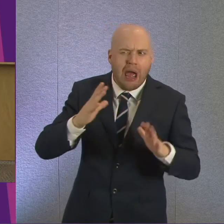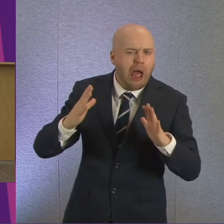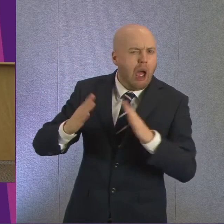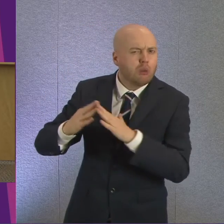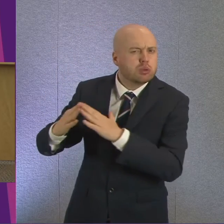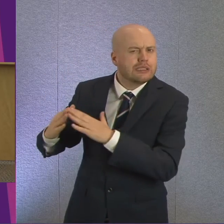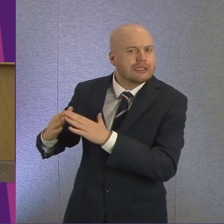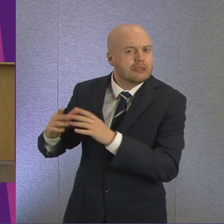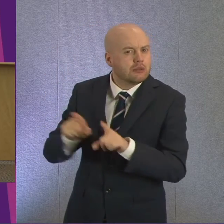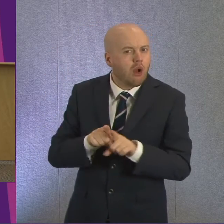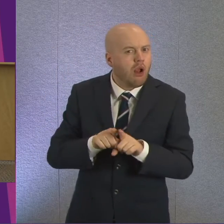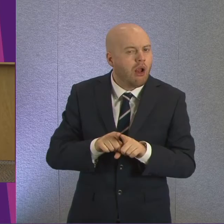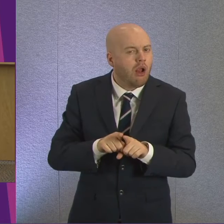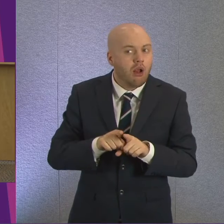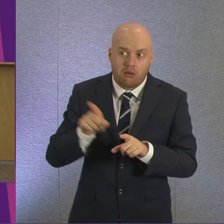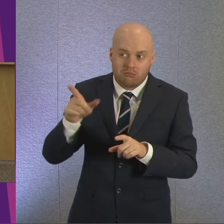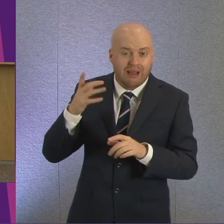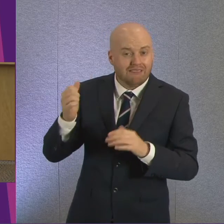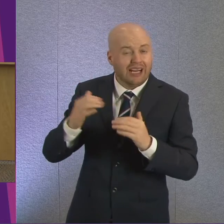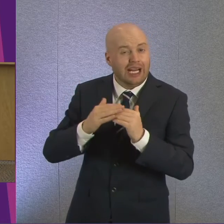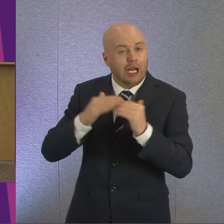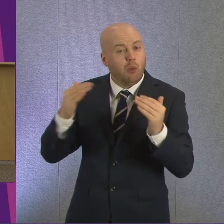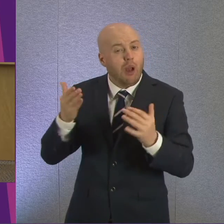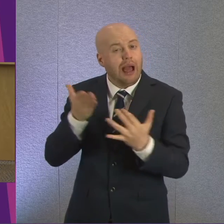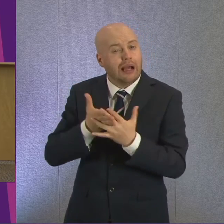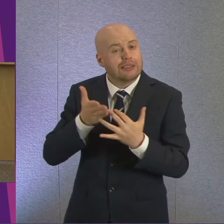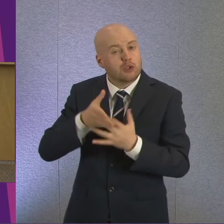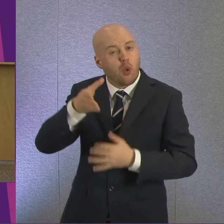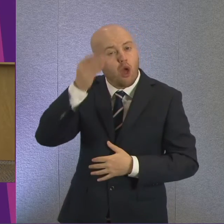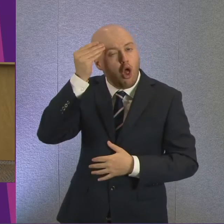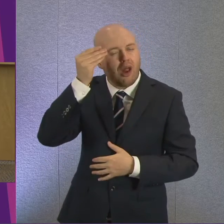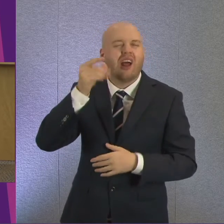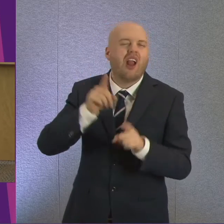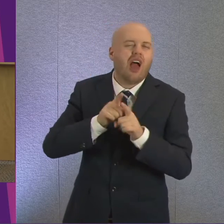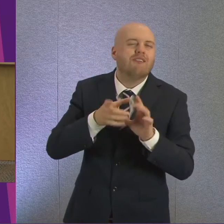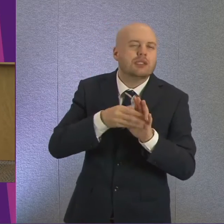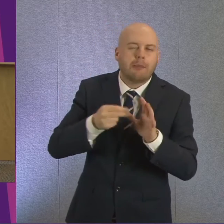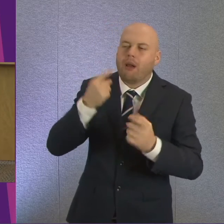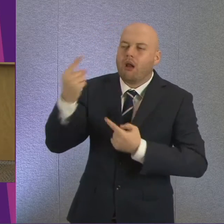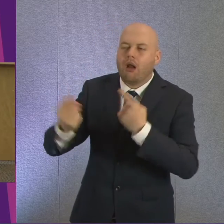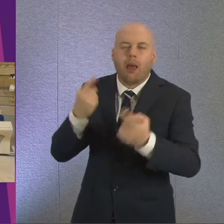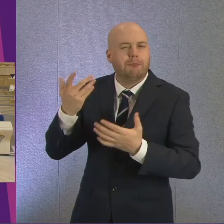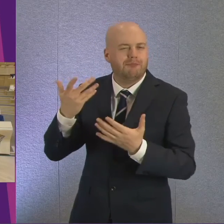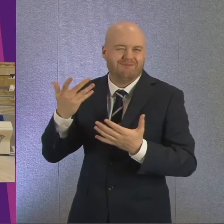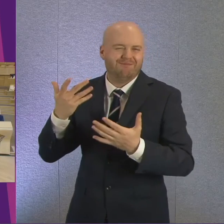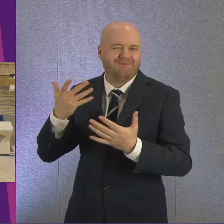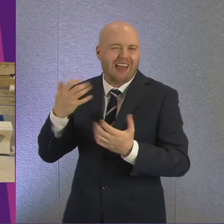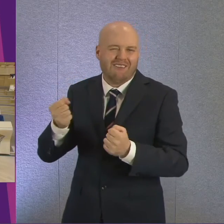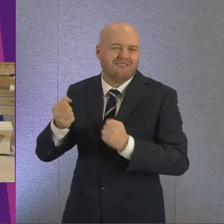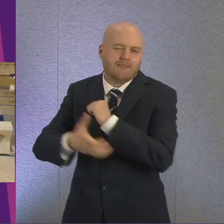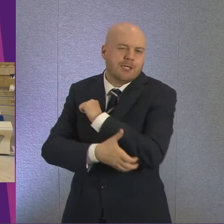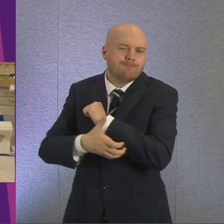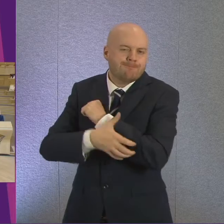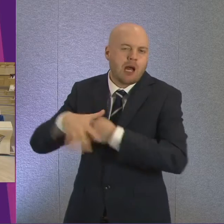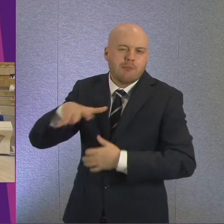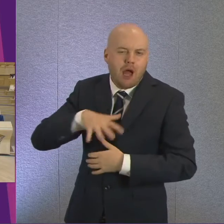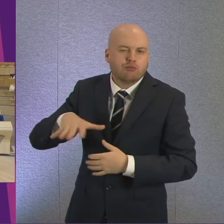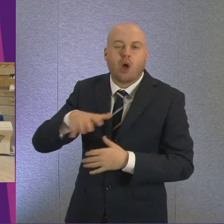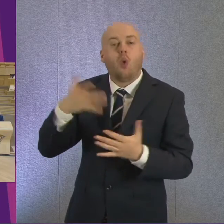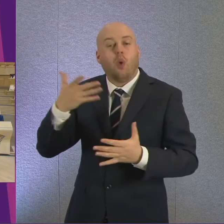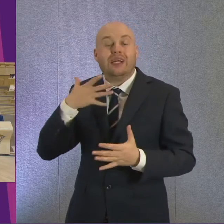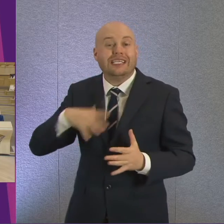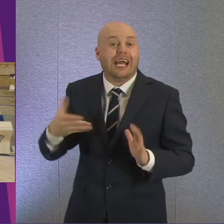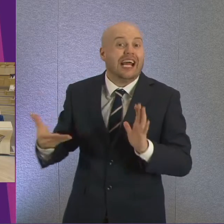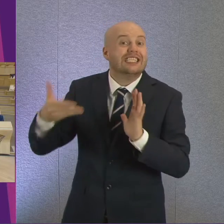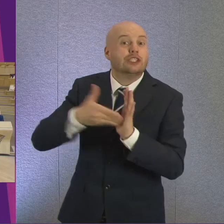learning, including for those with additional support needs and from disadvantaged backgrounds. Minister Marie Todd. Thank you,